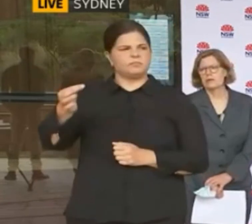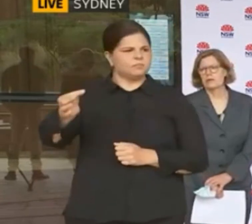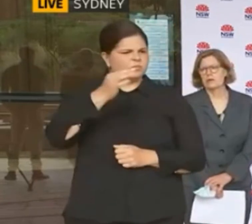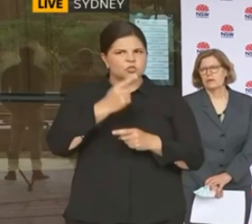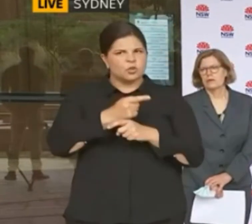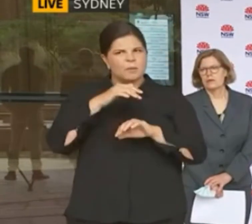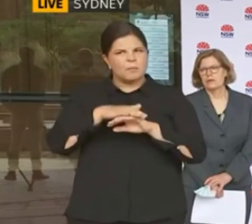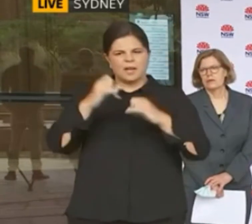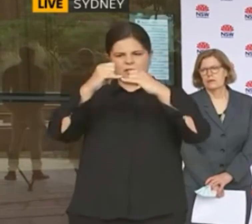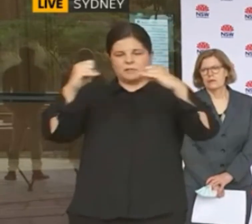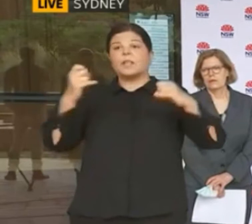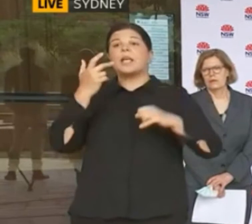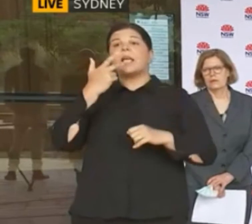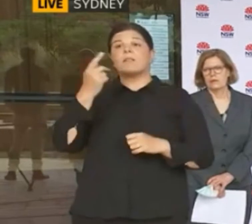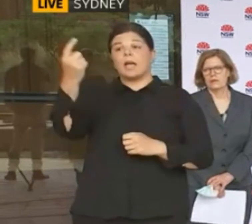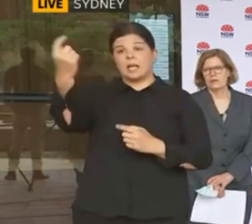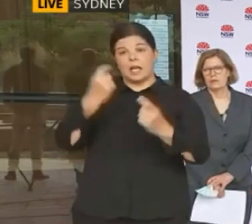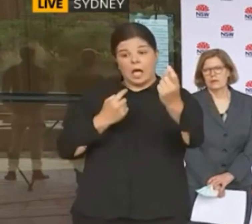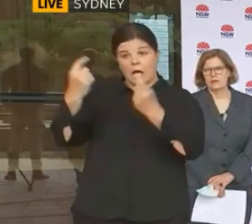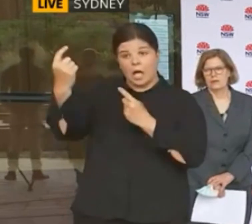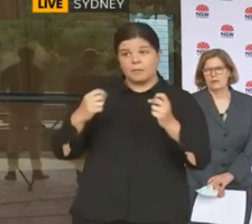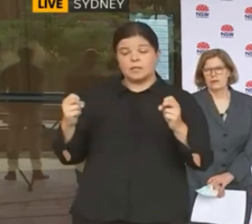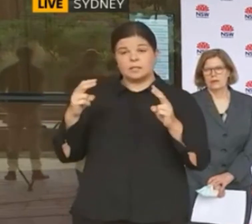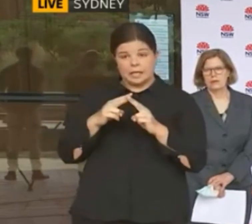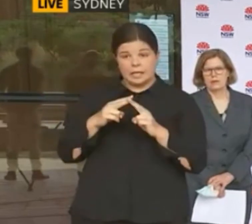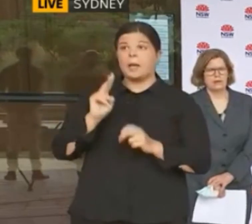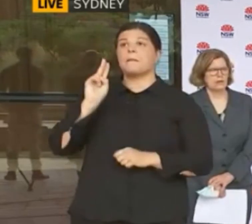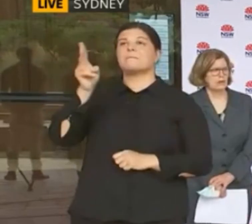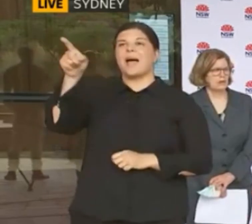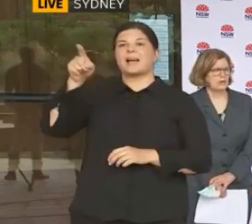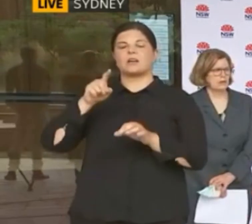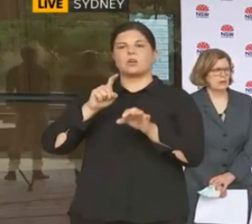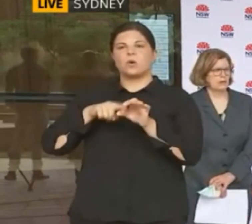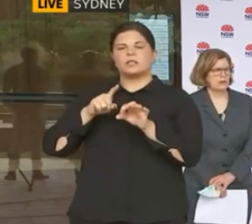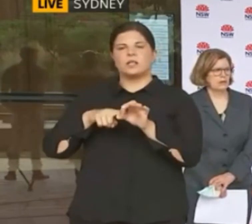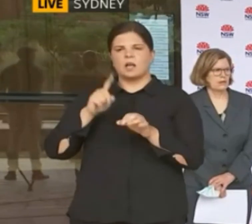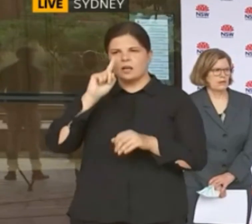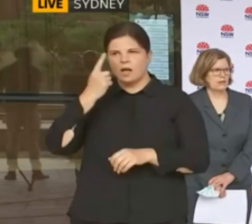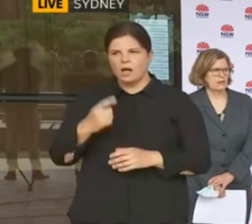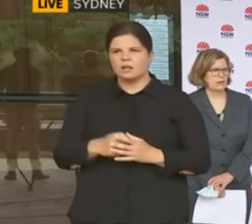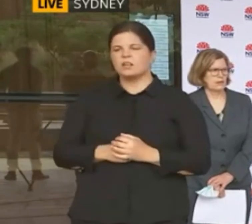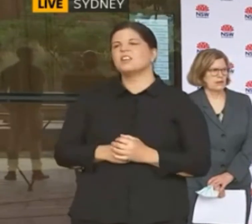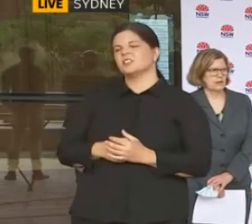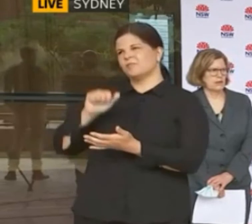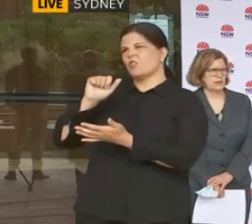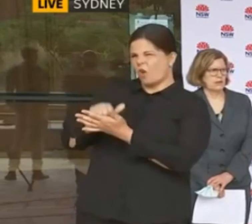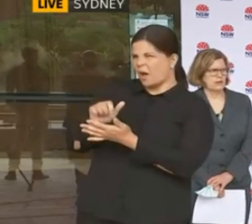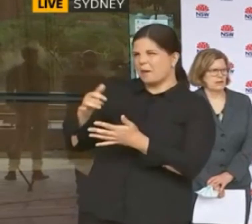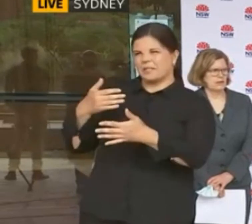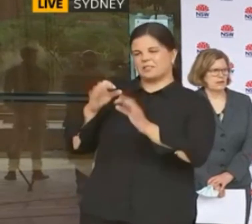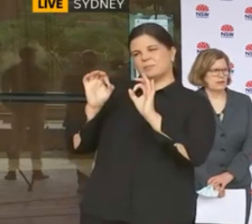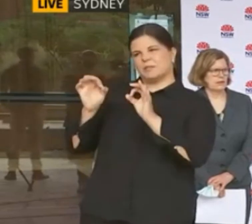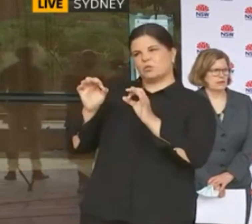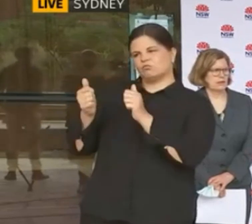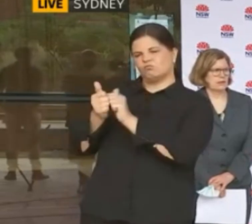border restrictions, in that if the players come to Sydney, they will not be allowed. Exactly, unless there's some kind of bubble arrangement, and they're the issues that have